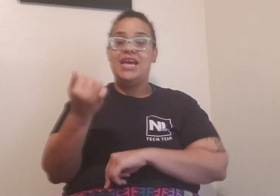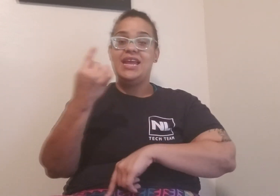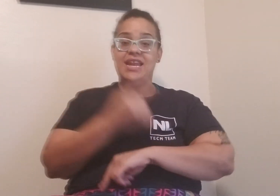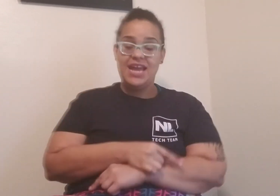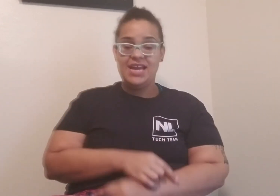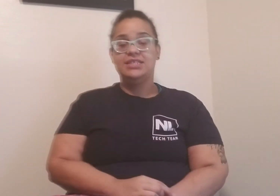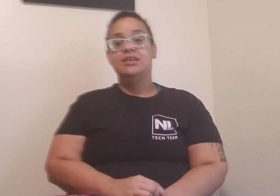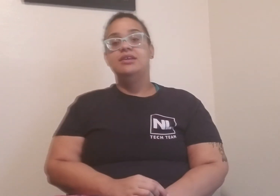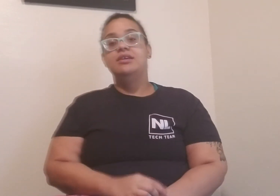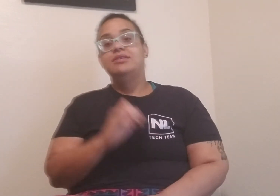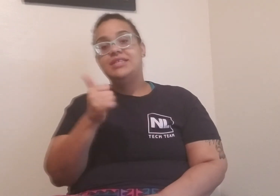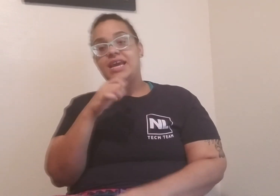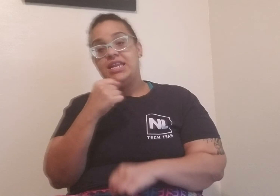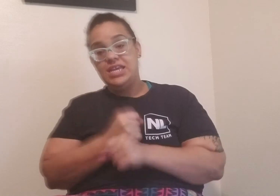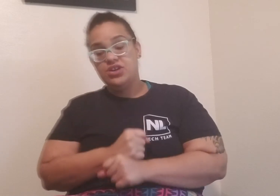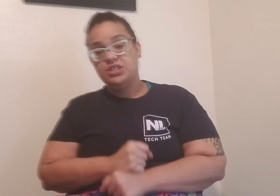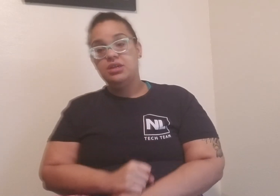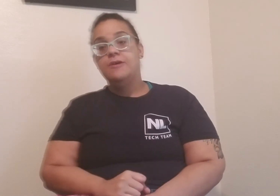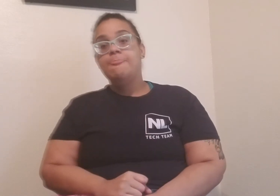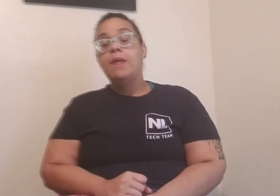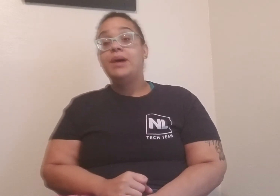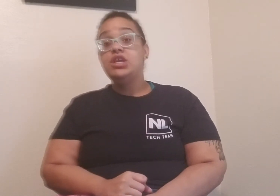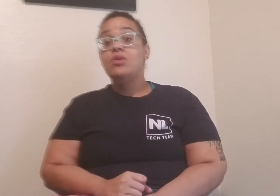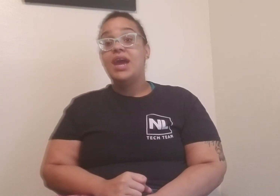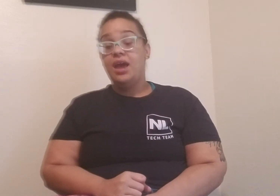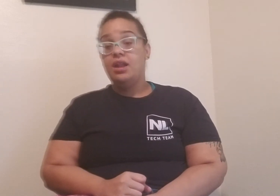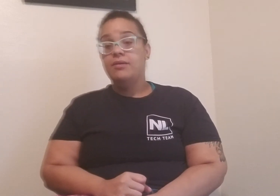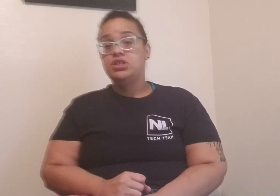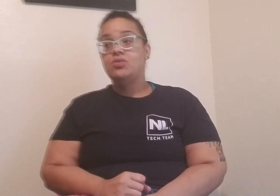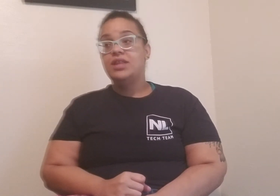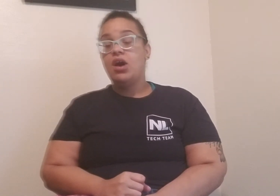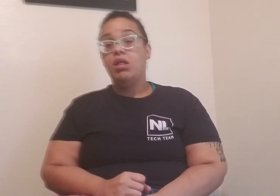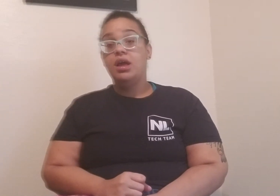10 days, 10 years. But you can do what they call it